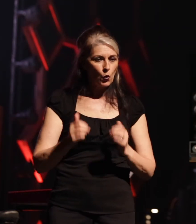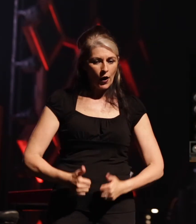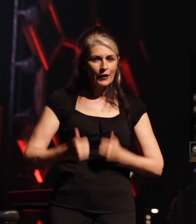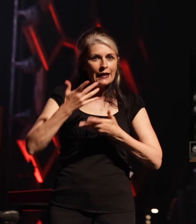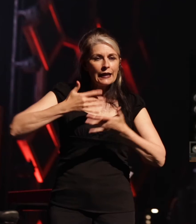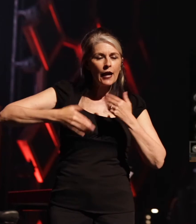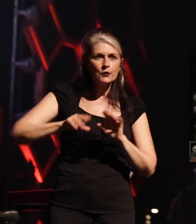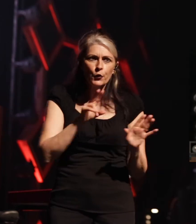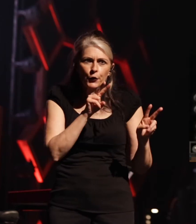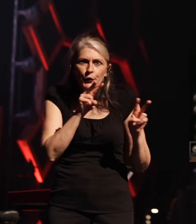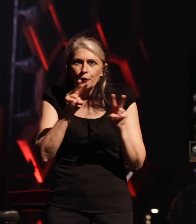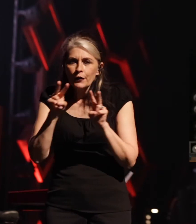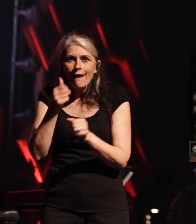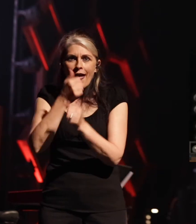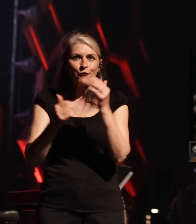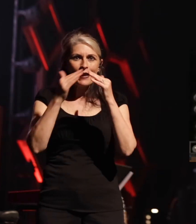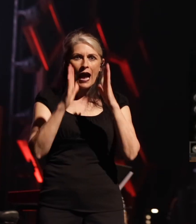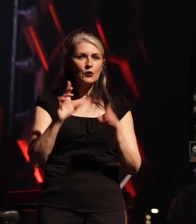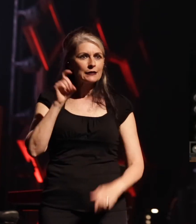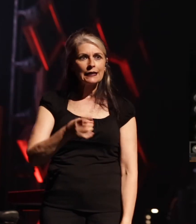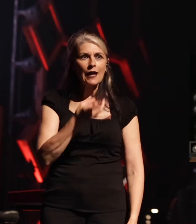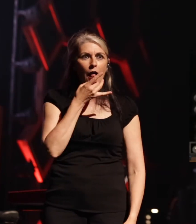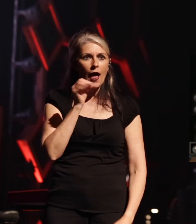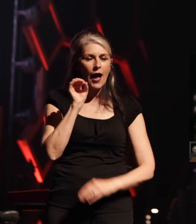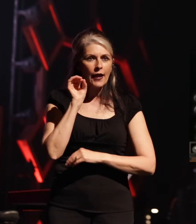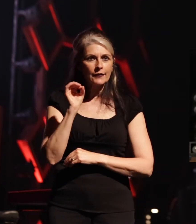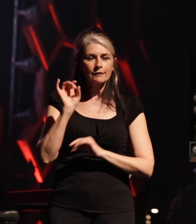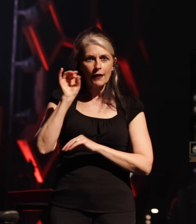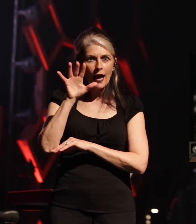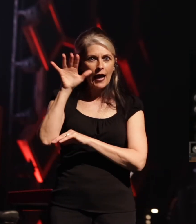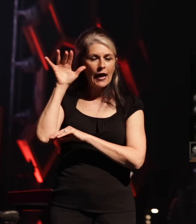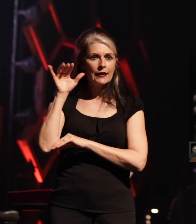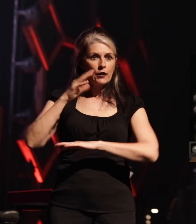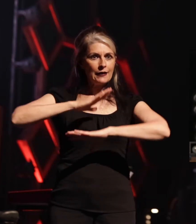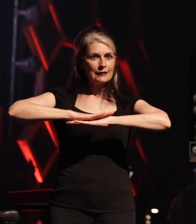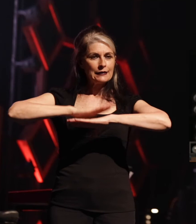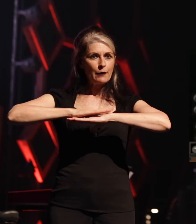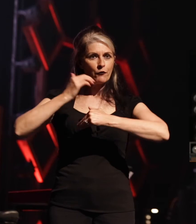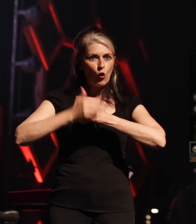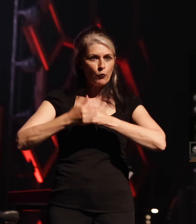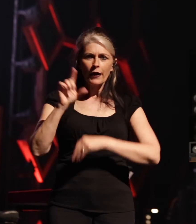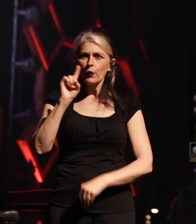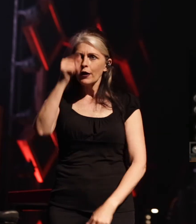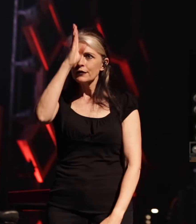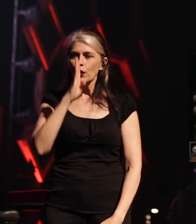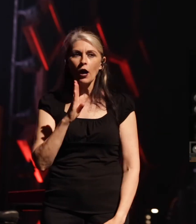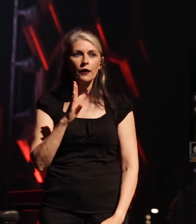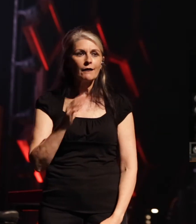needs a light, right? Every house needs a table with bread on it. And where's God? He's in the back of the